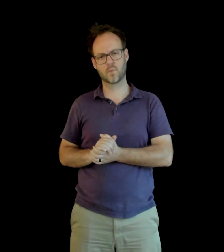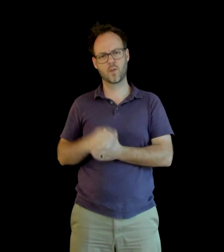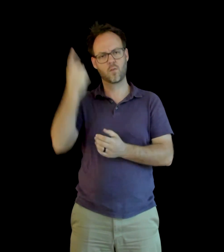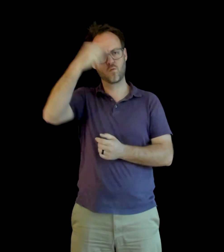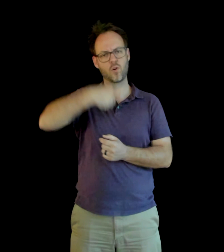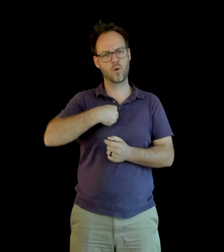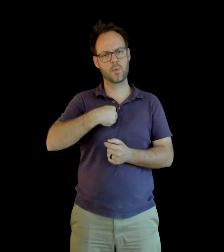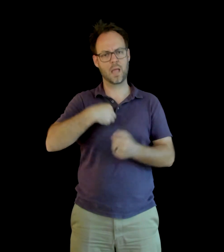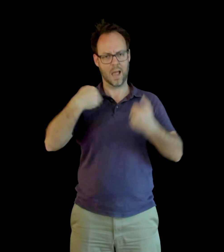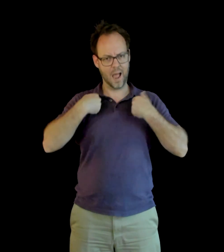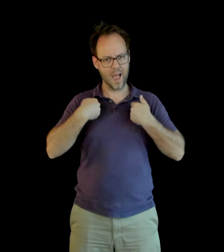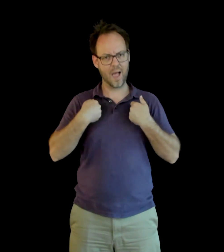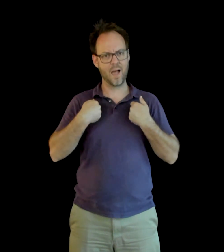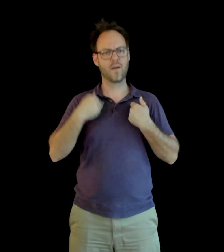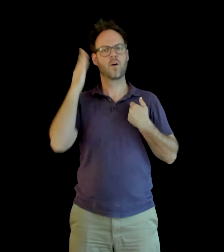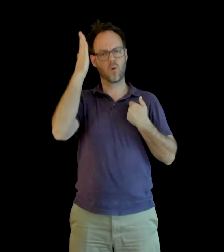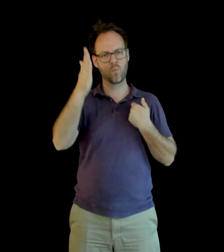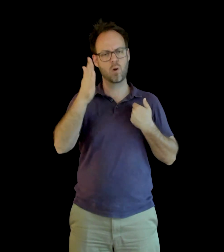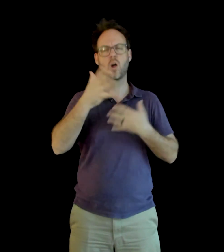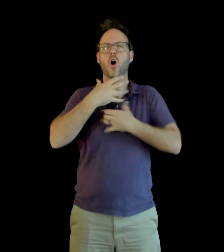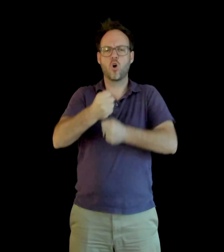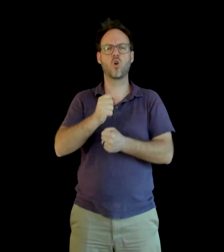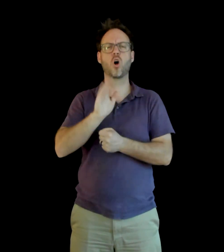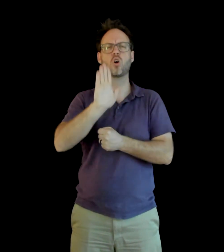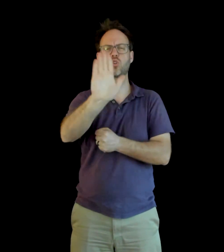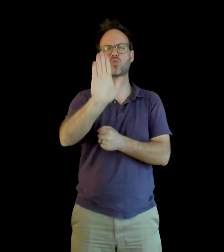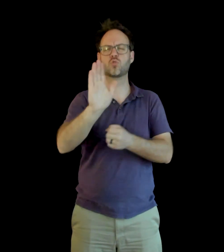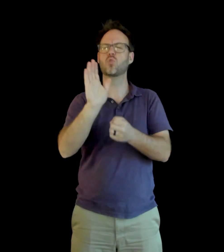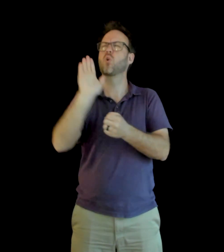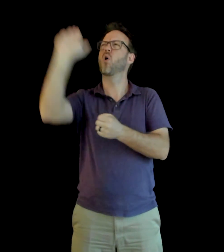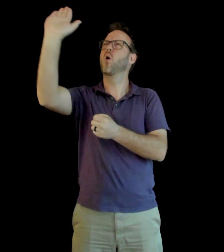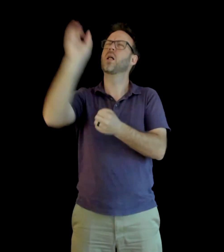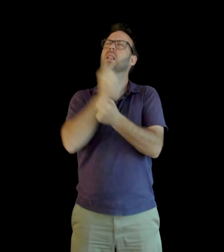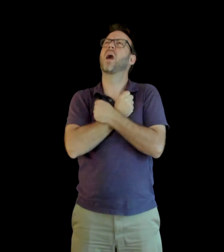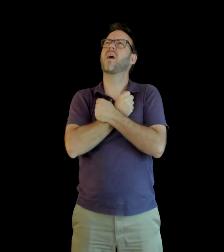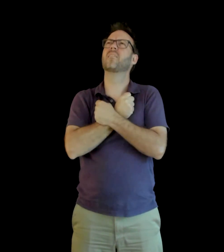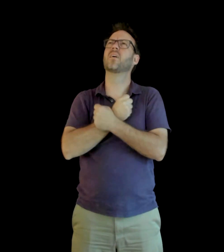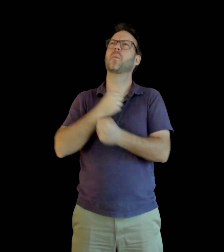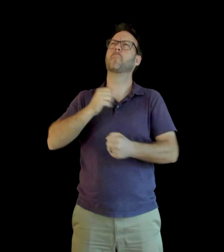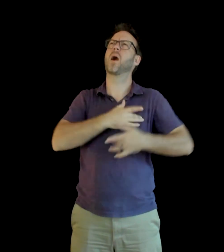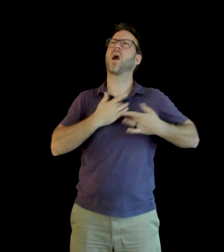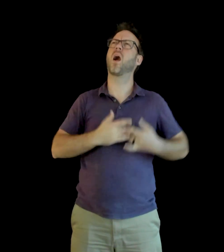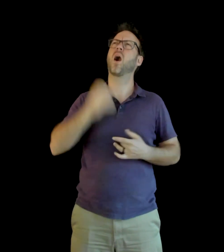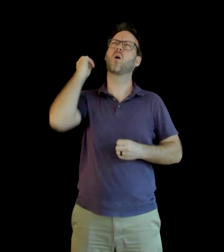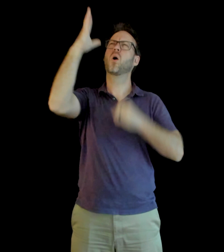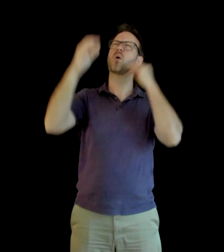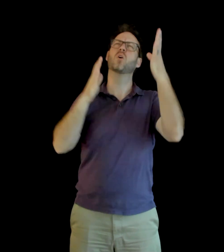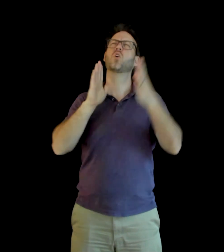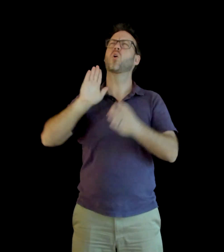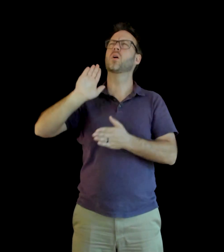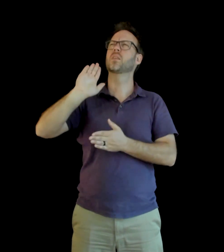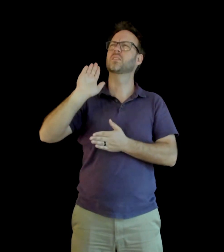But as for me, I have and will trust in your steadfast love. My heart will rejoice in your